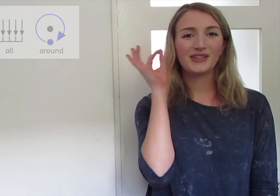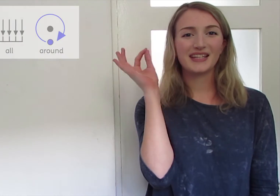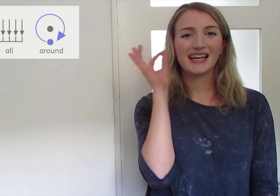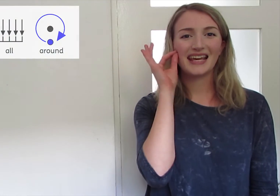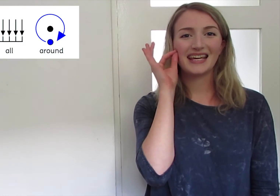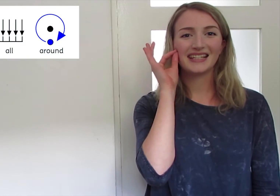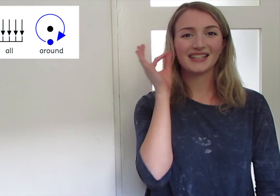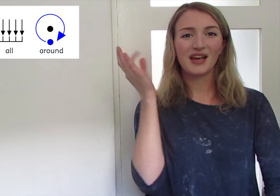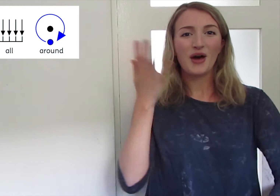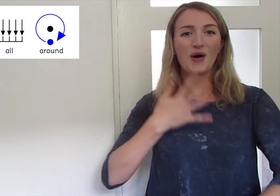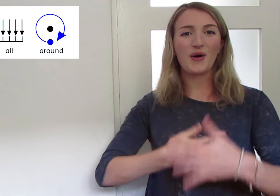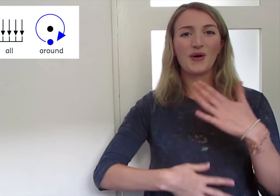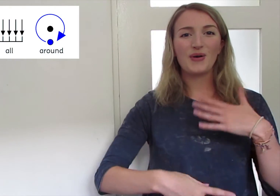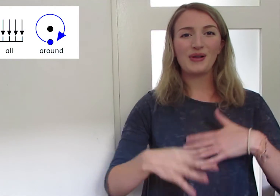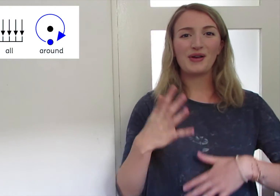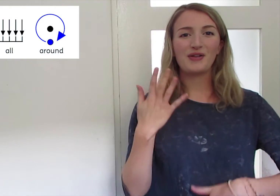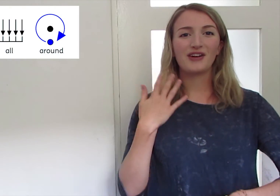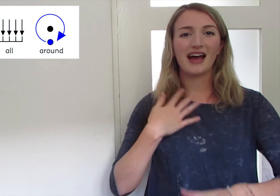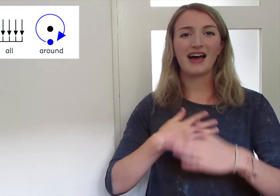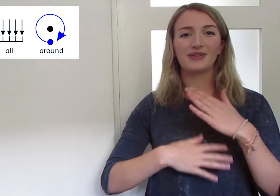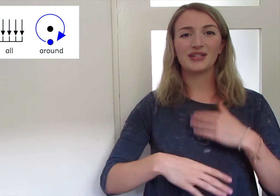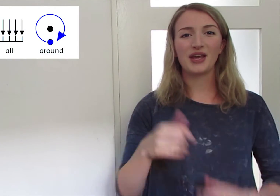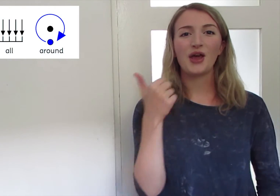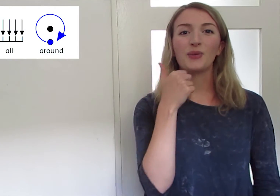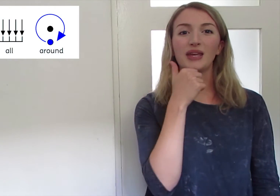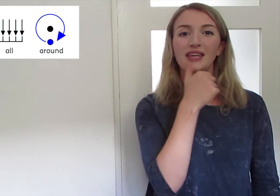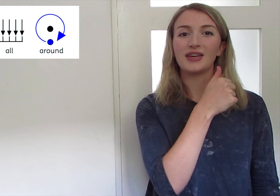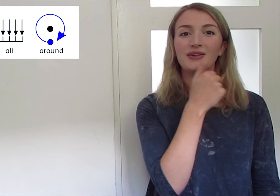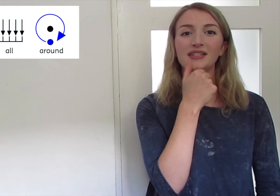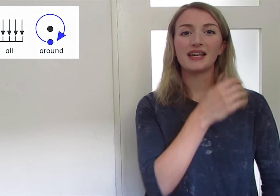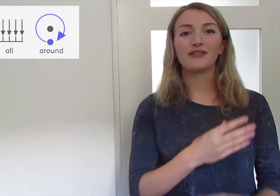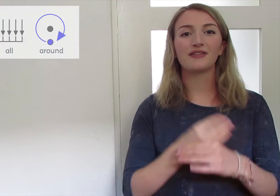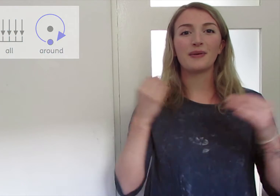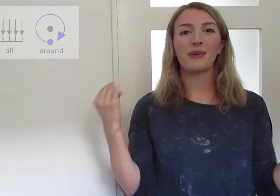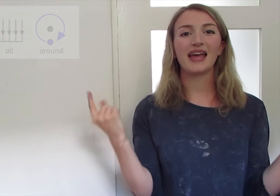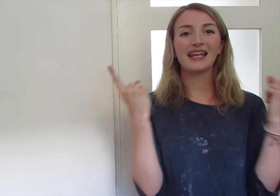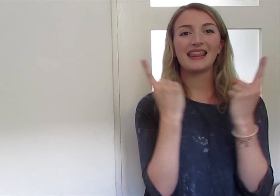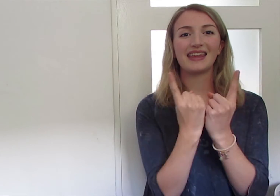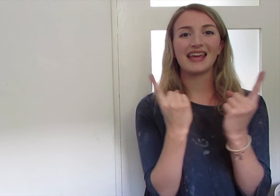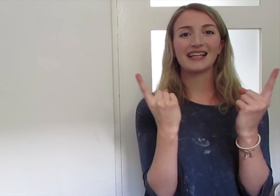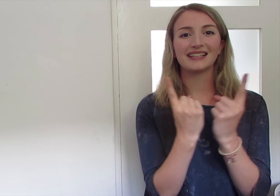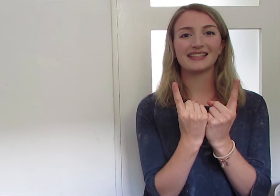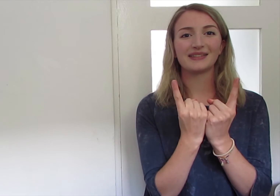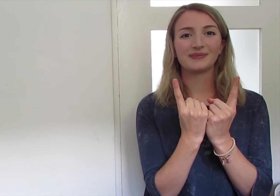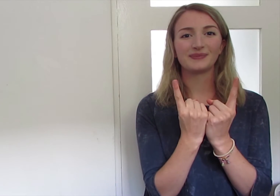Water is all around, we use it for many things.